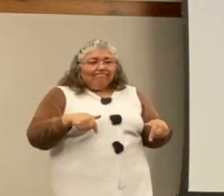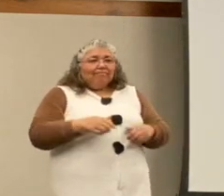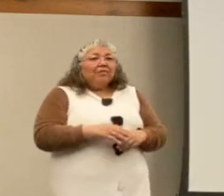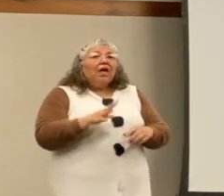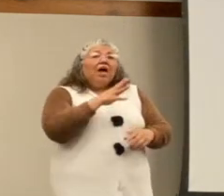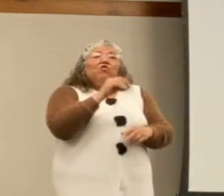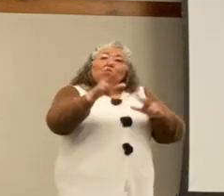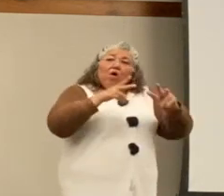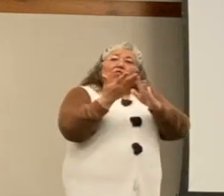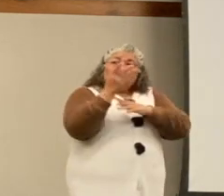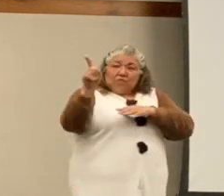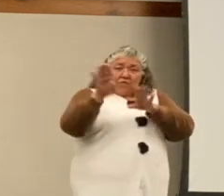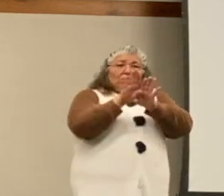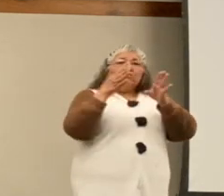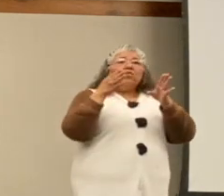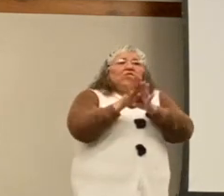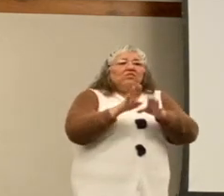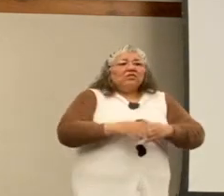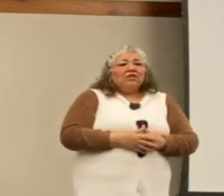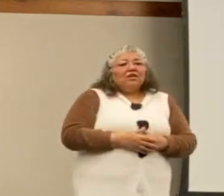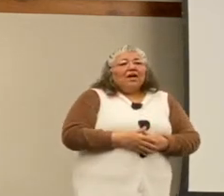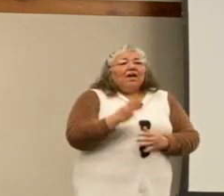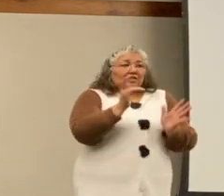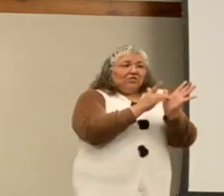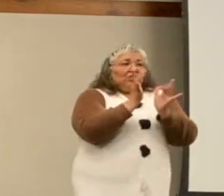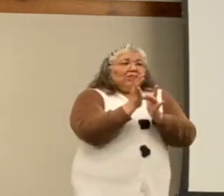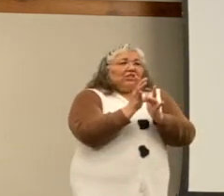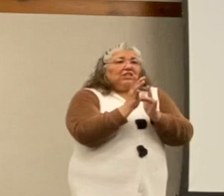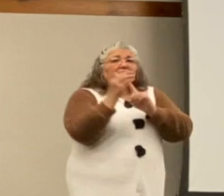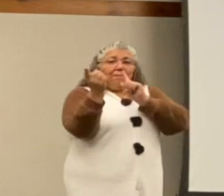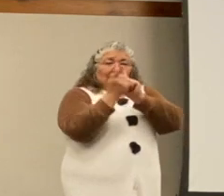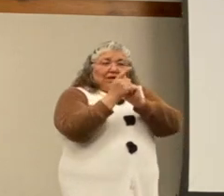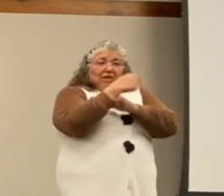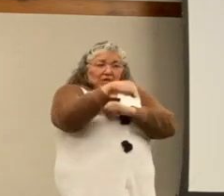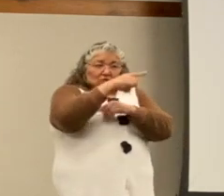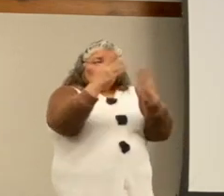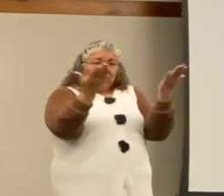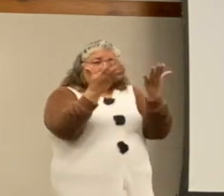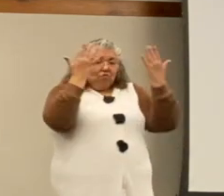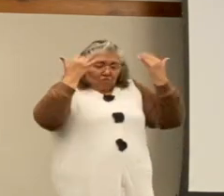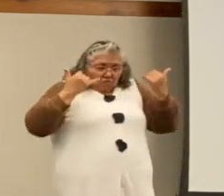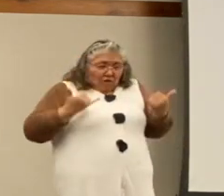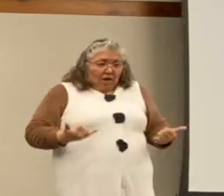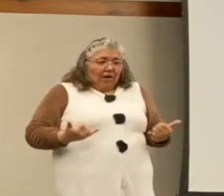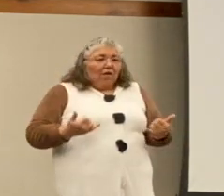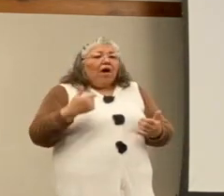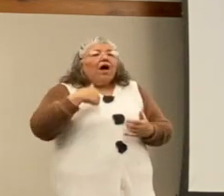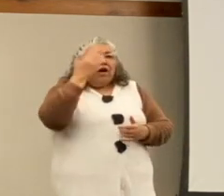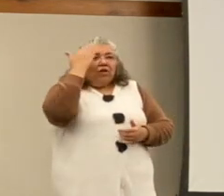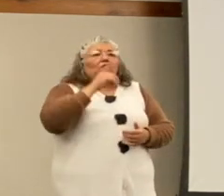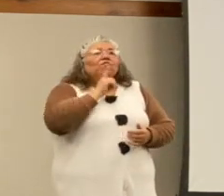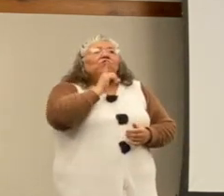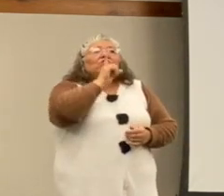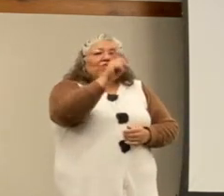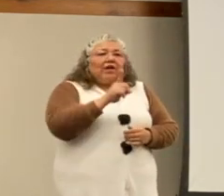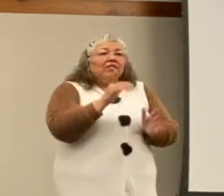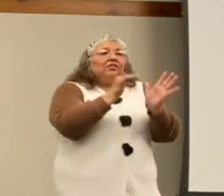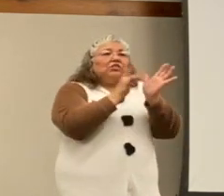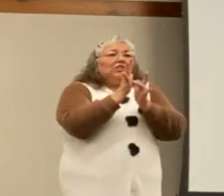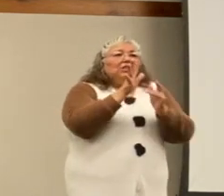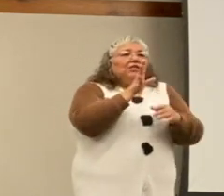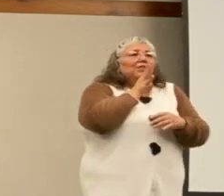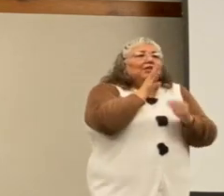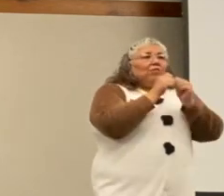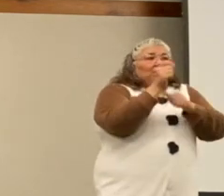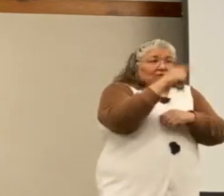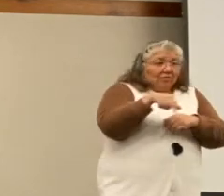And you walk through these doors, and Jesus is meeting you here right now. And I know for a fact that he's speaking to some